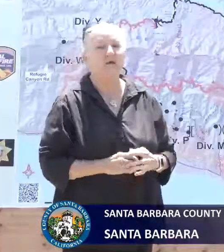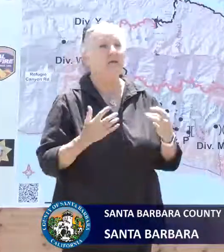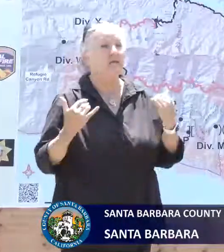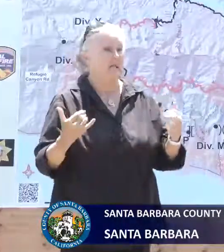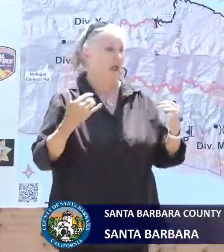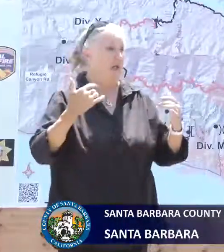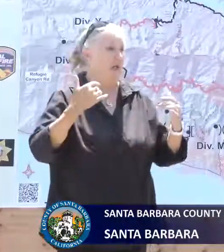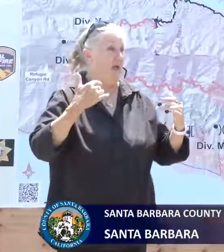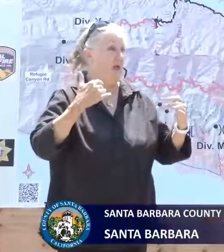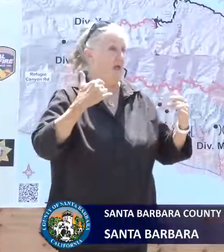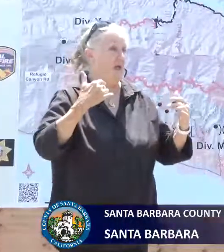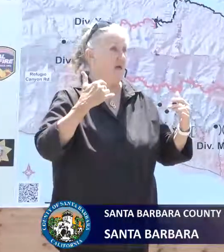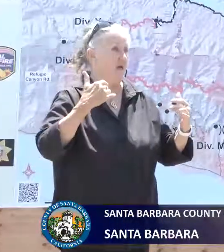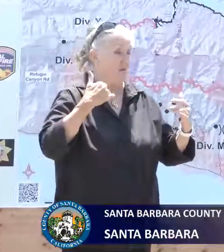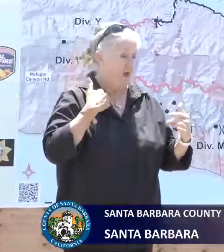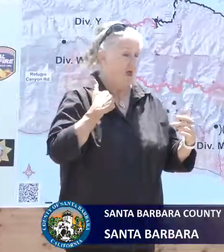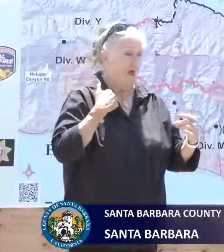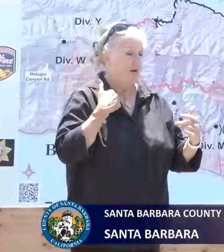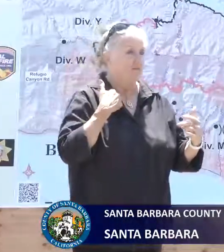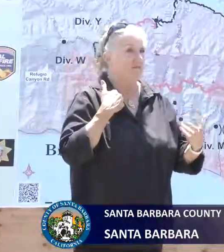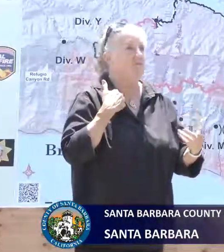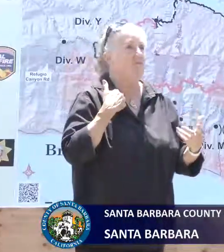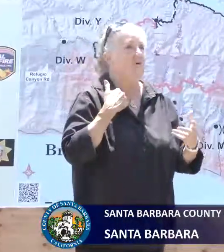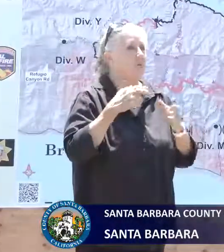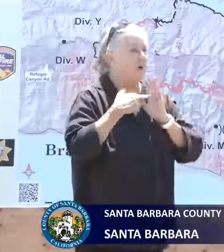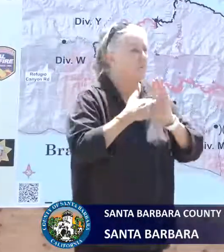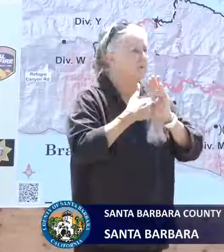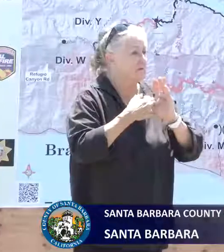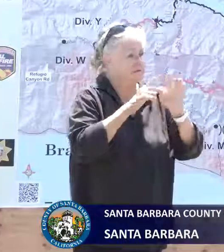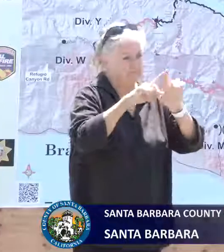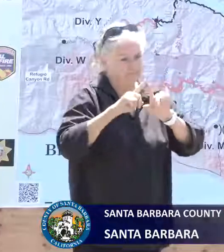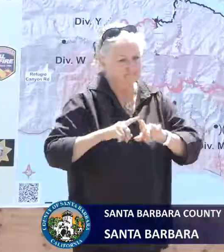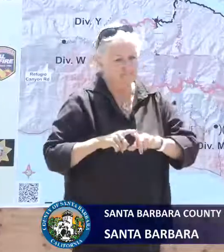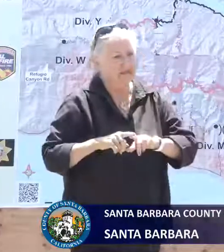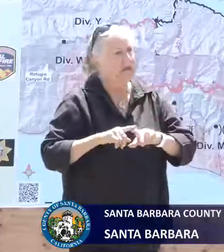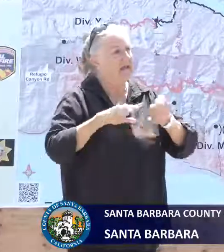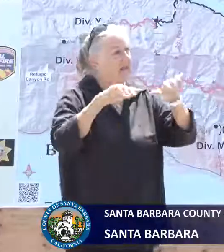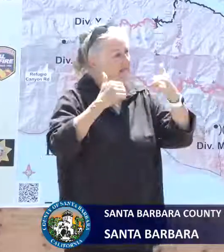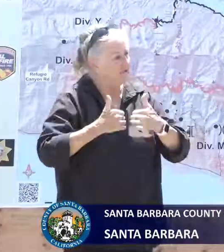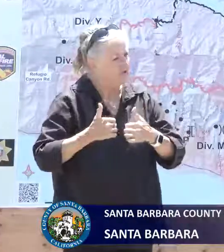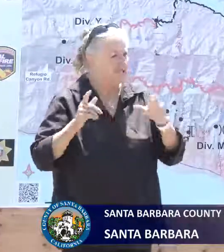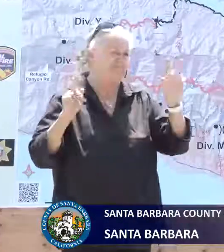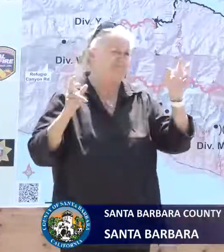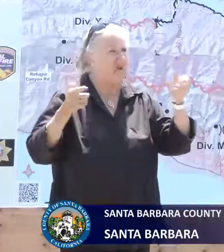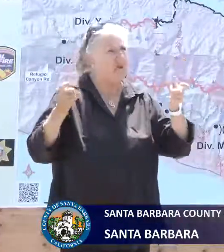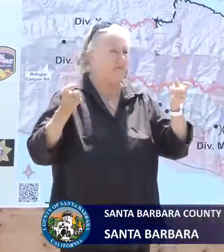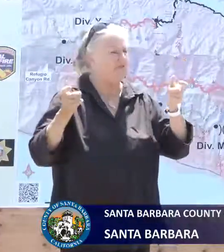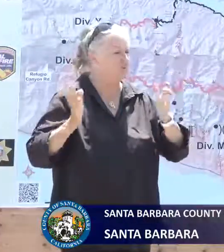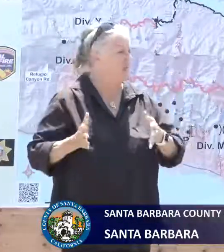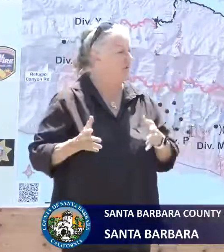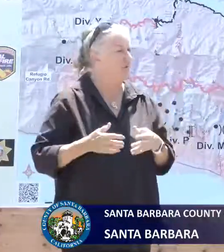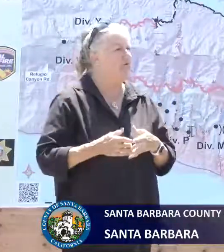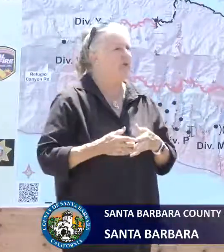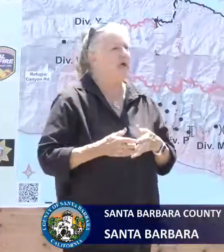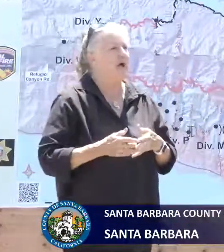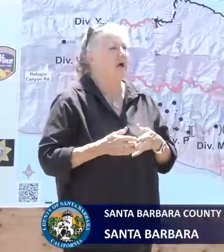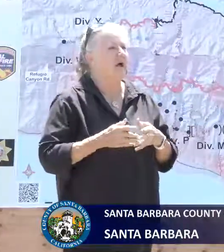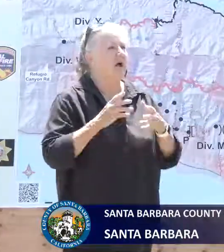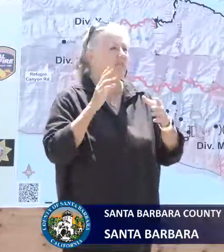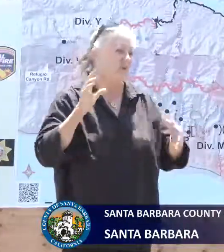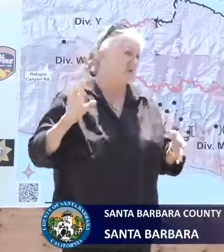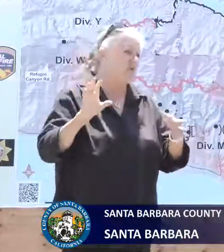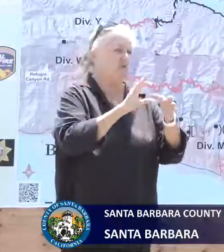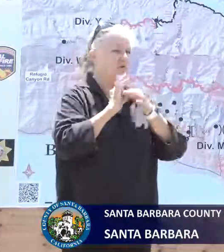Today, we have the representatives, what we call the agency administrators of the